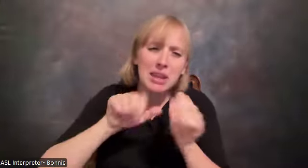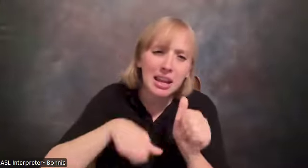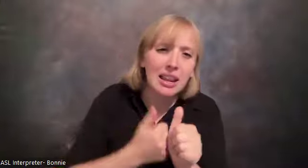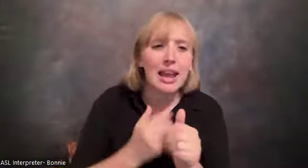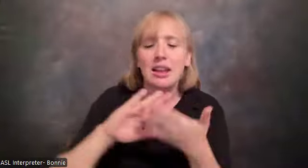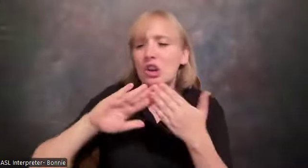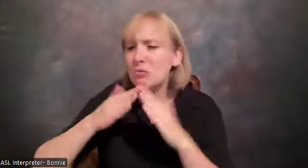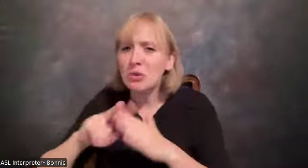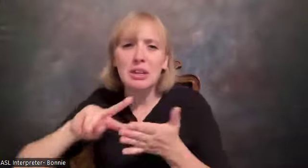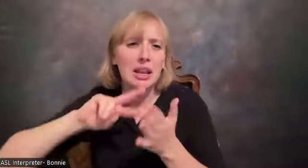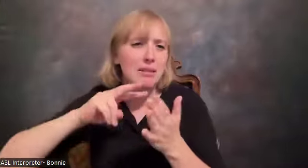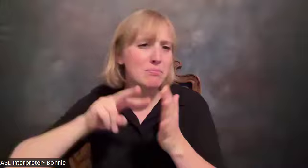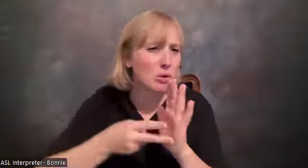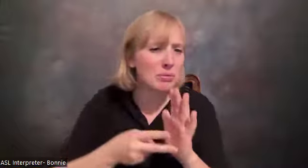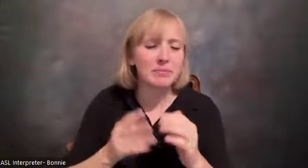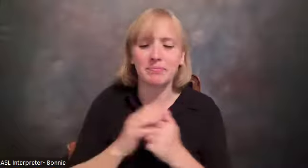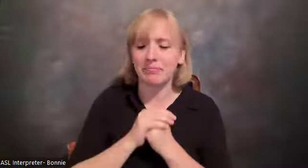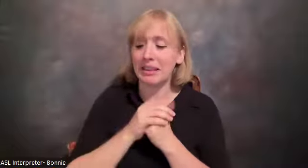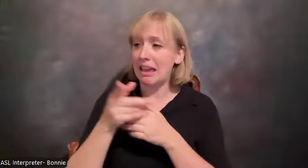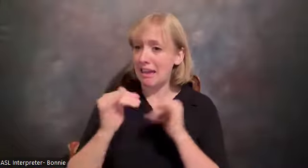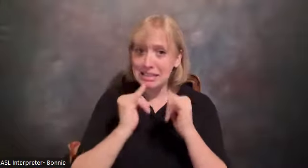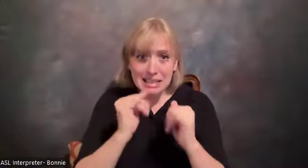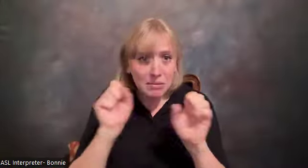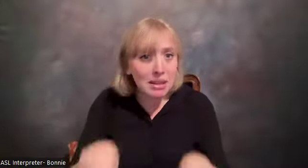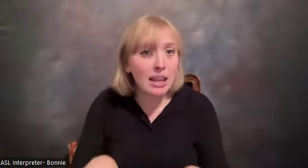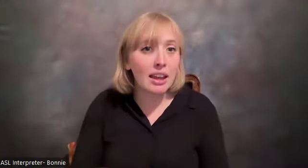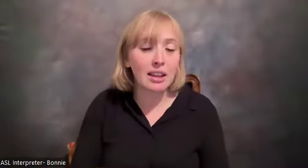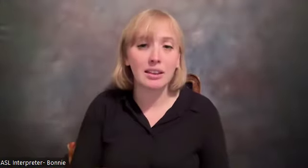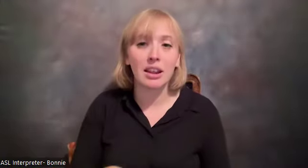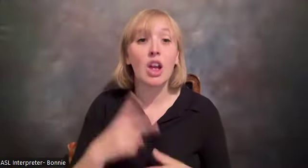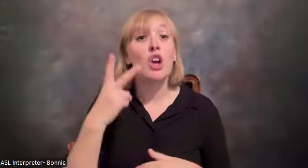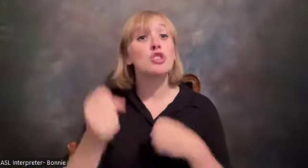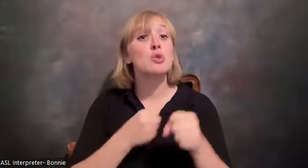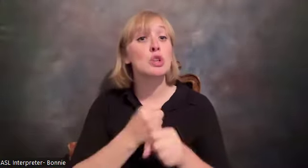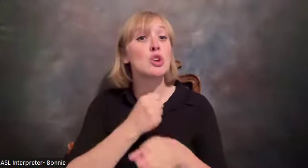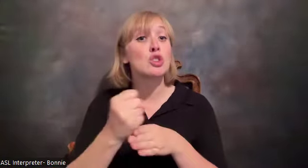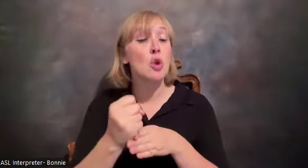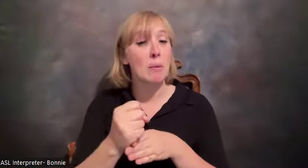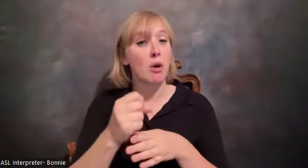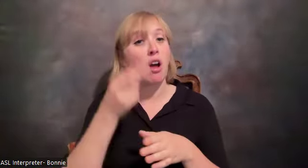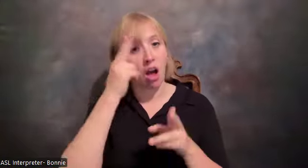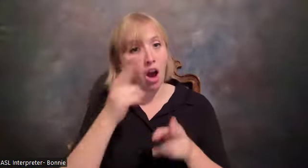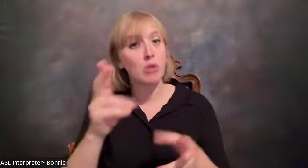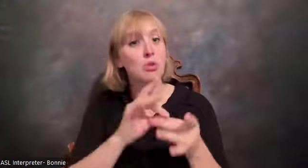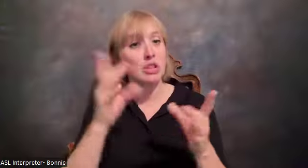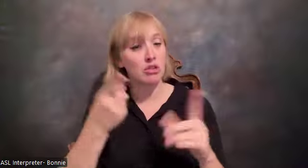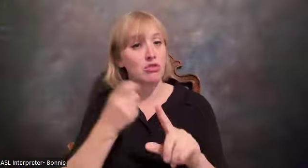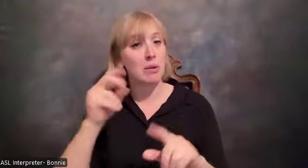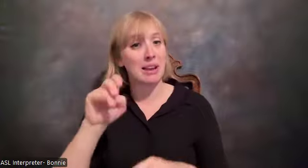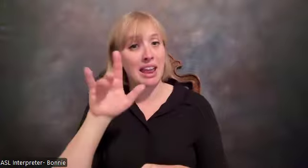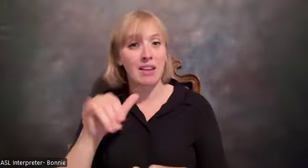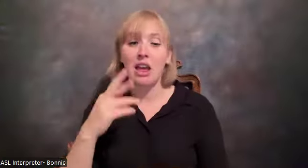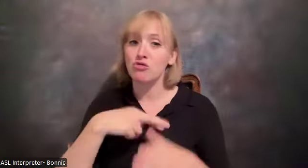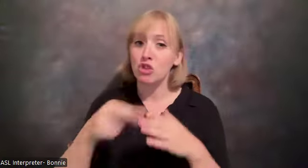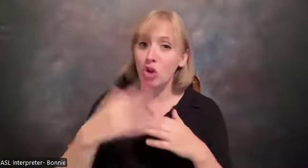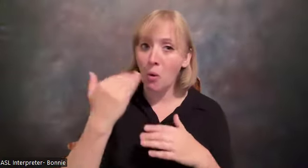community. Maybe I can have that. 2 years sober, I got an honorable discharge out of the Navy. That's the result of the steps of Alcoholics